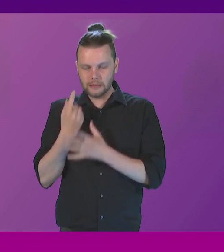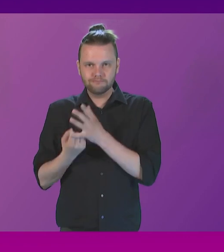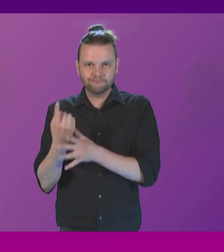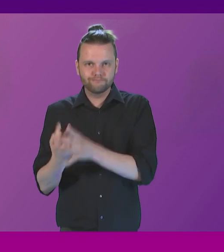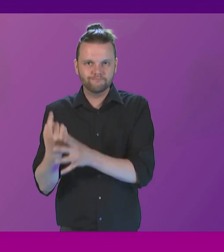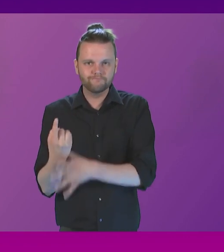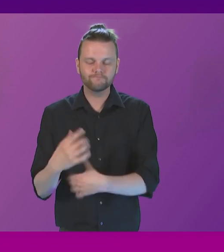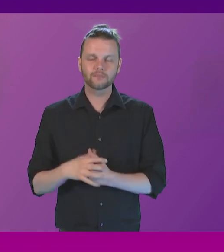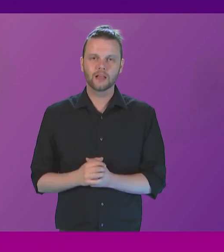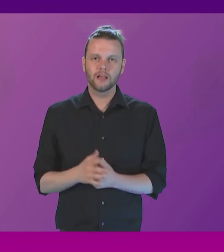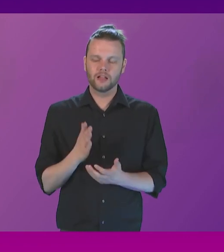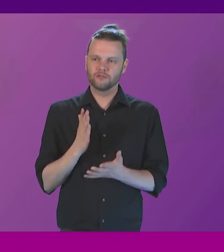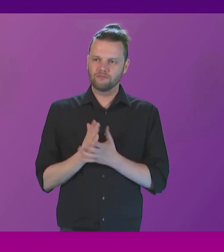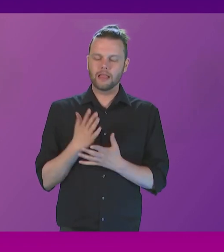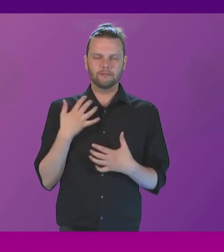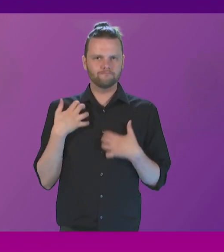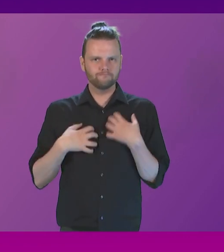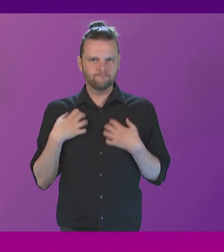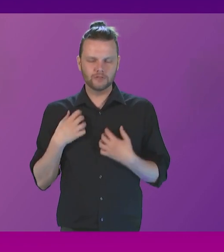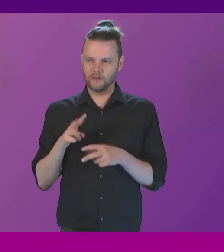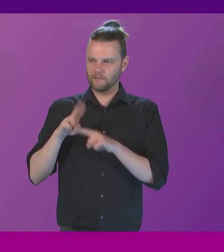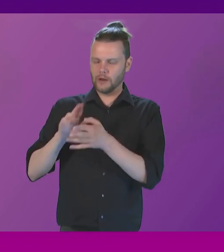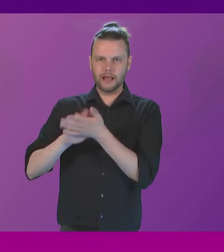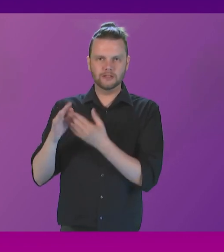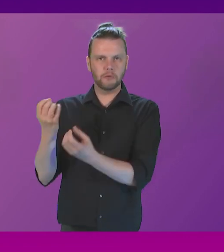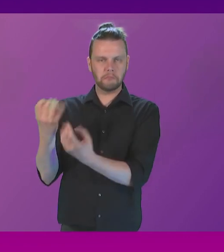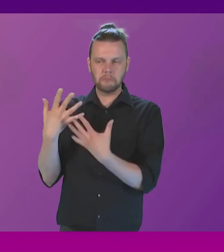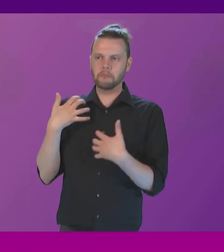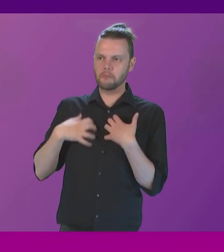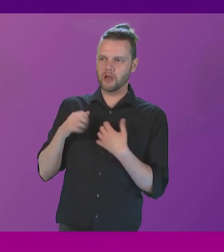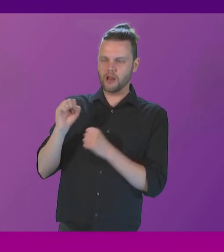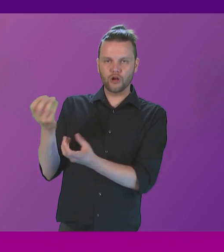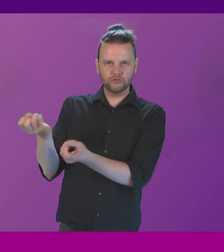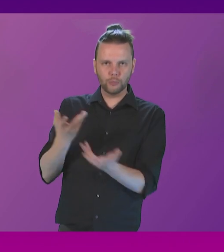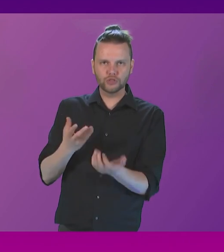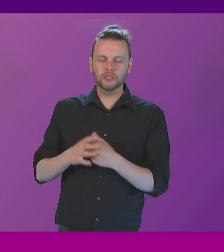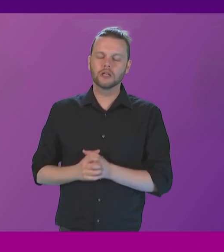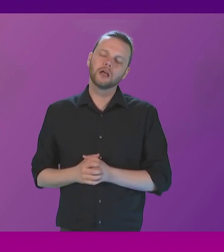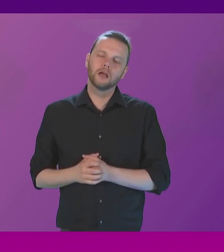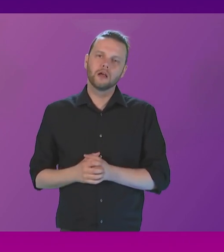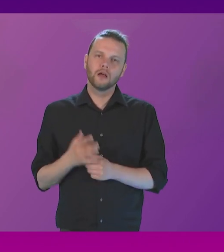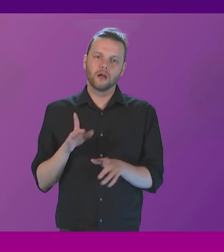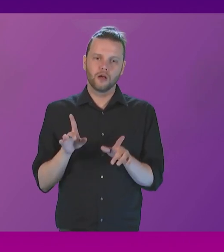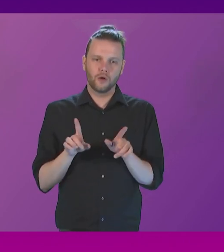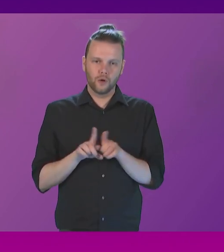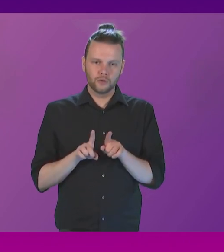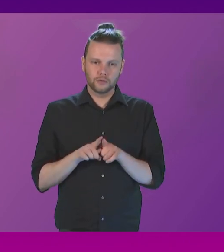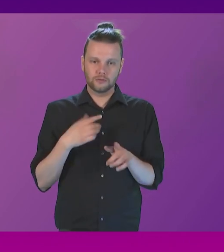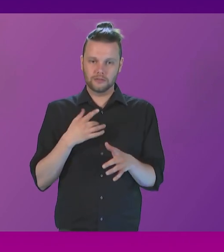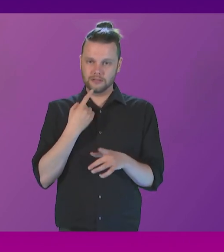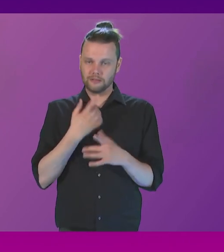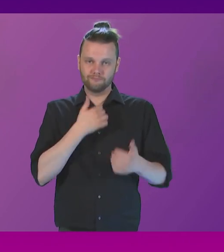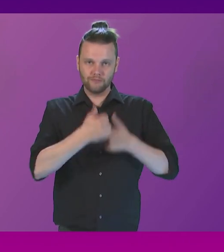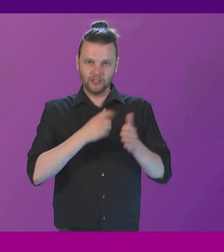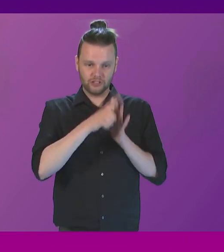And it's really very interesting listening to Fiona Hislop in her contribution, not forgetting to congratulate